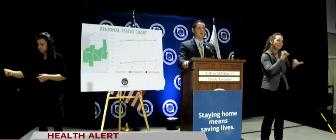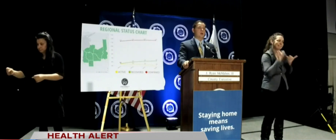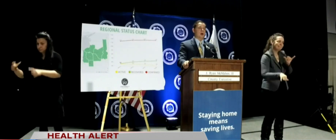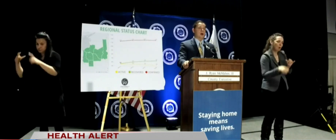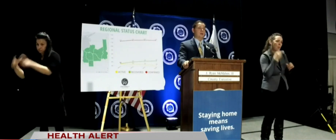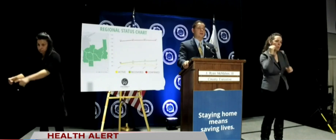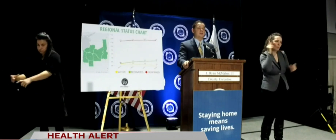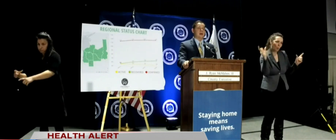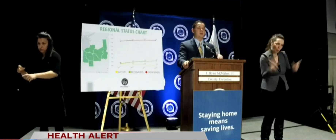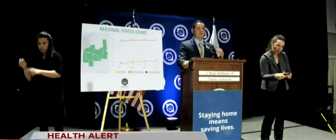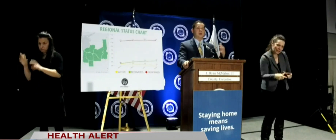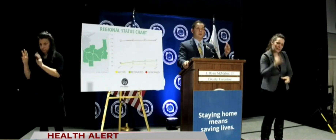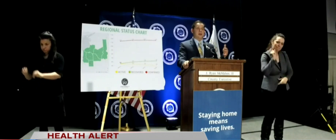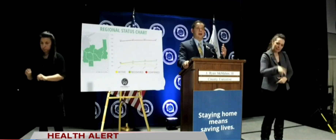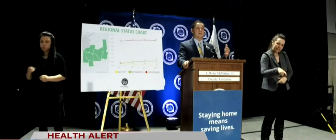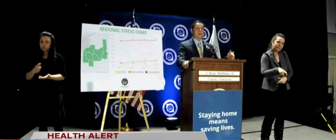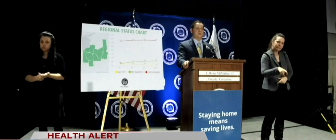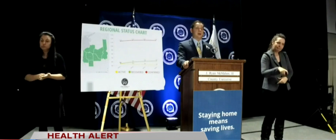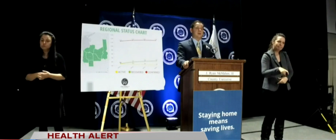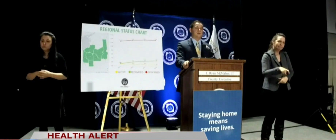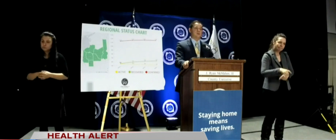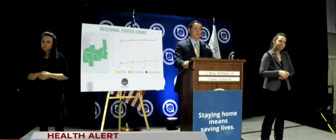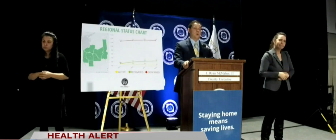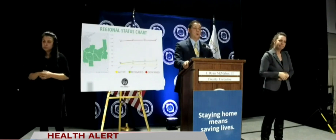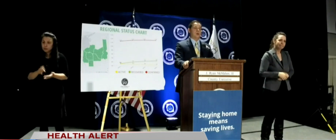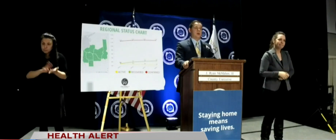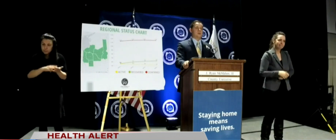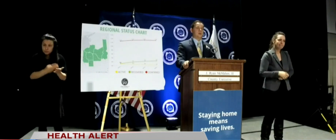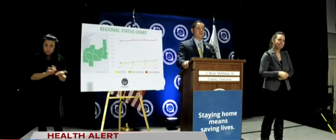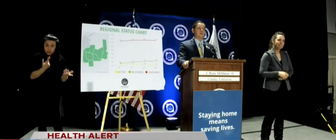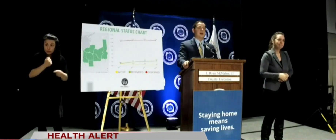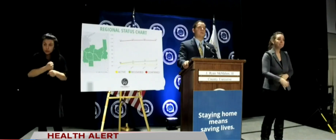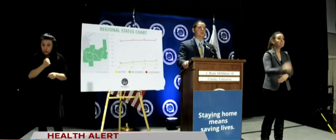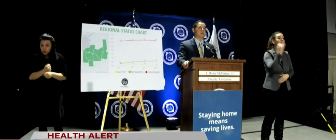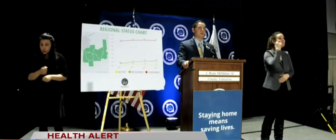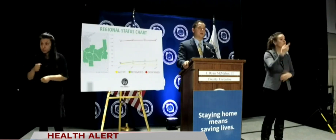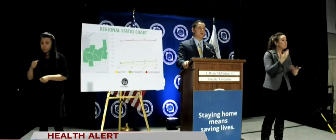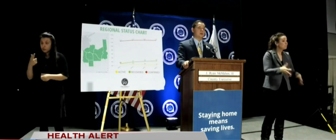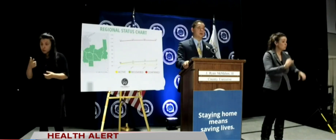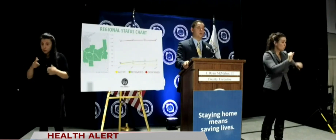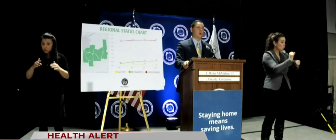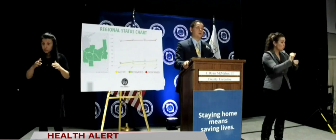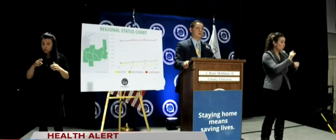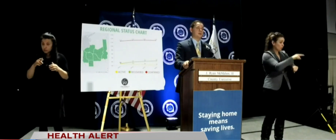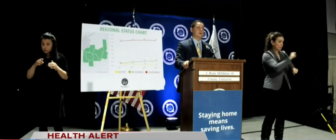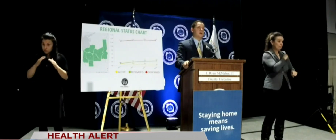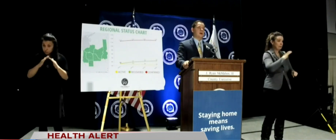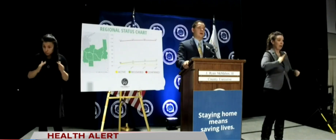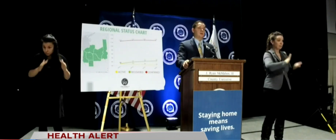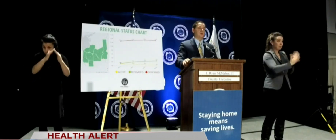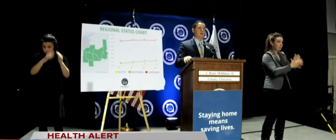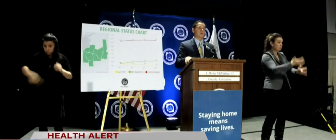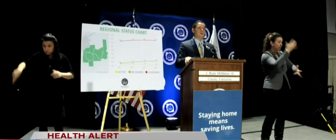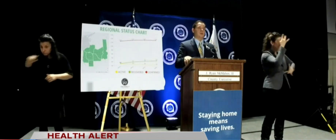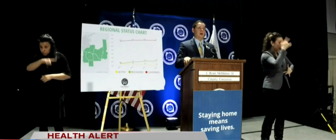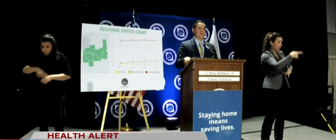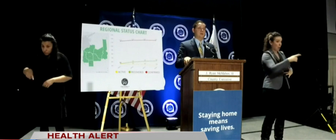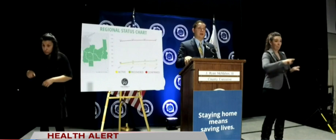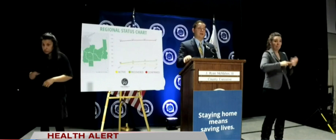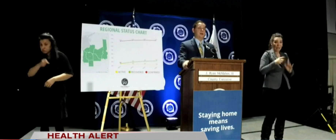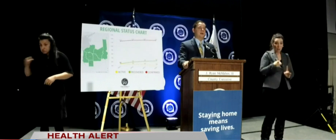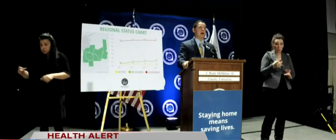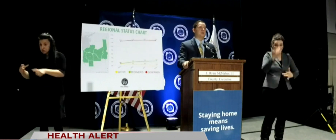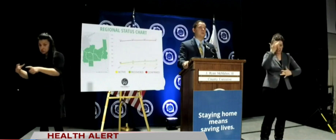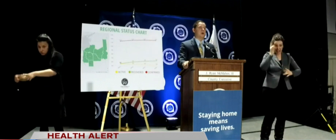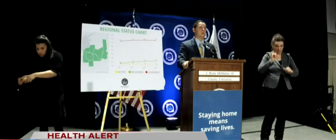individual, that does not mean you had direct contact with that individual, and so that does not mean you'll be in a quarantine. You will hear from us,